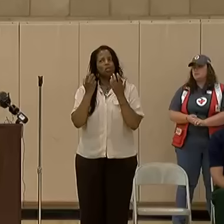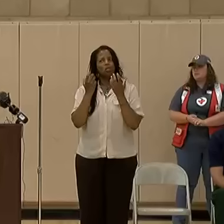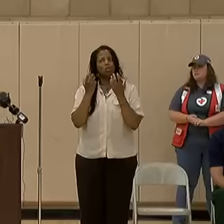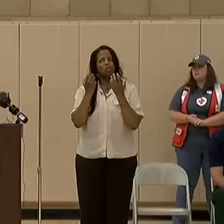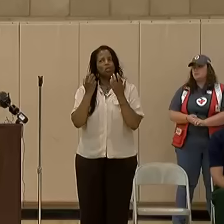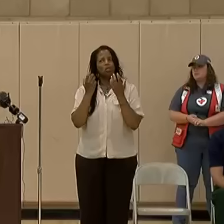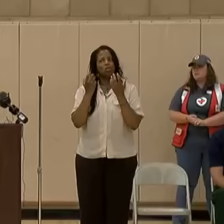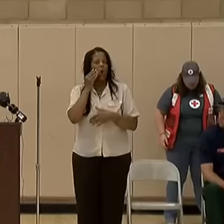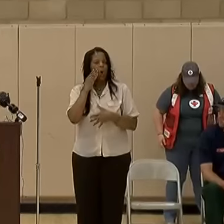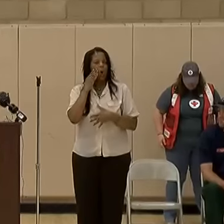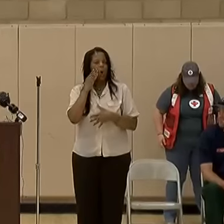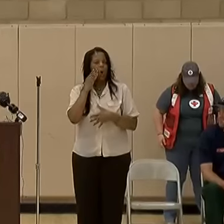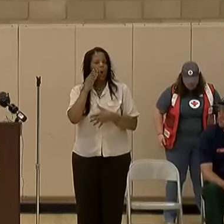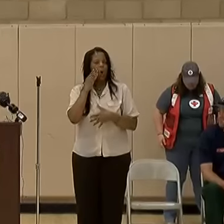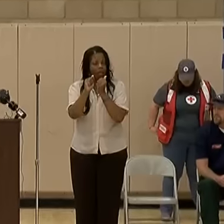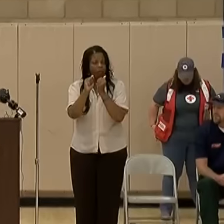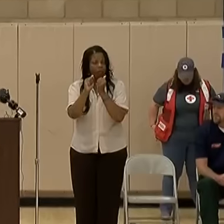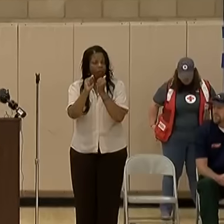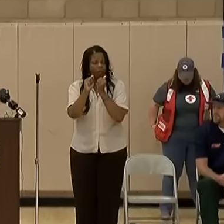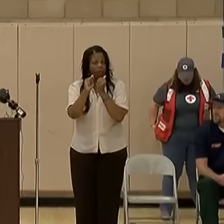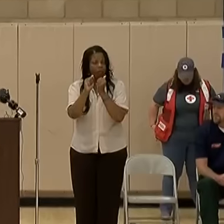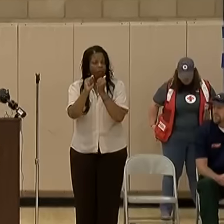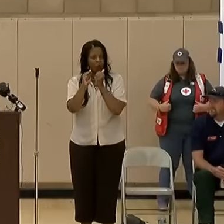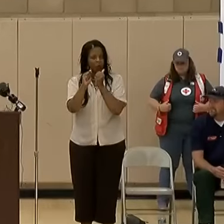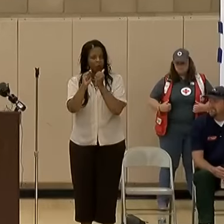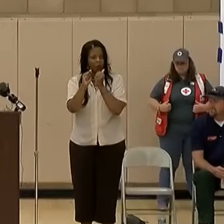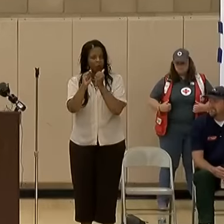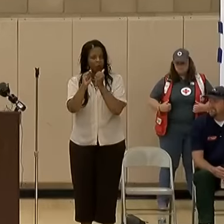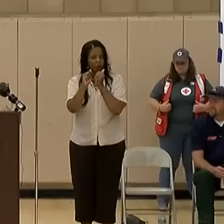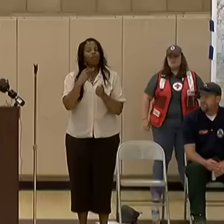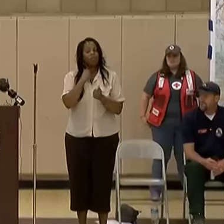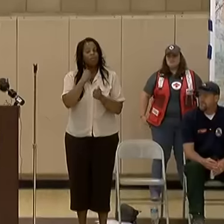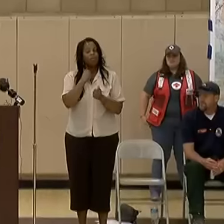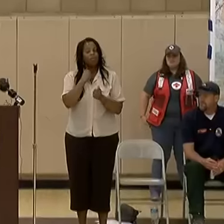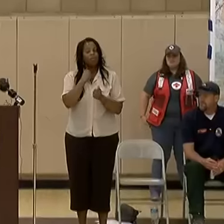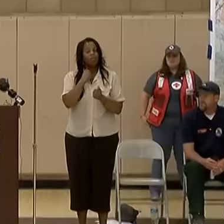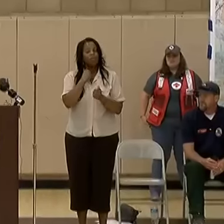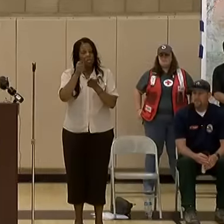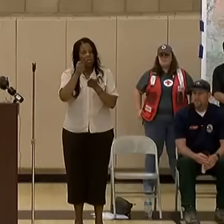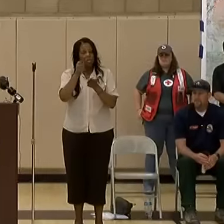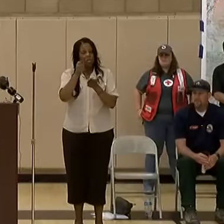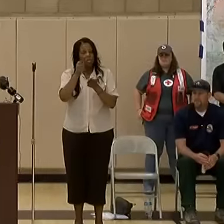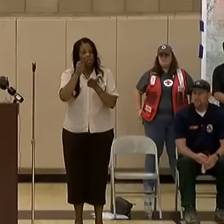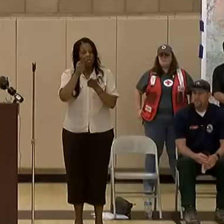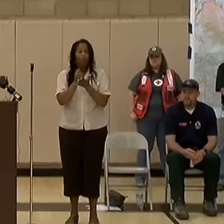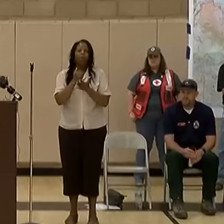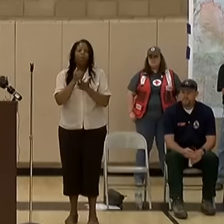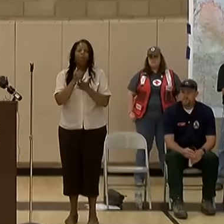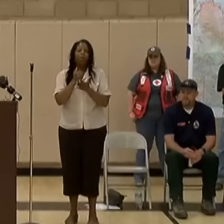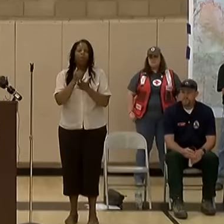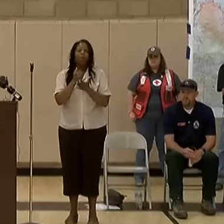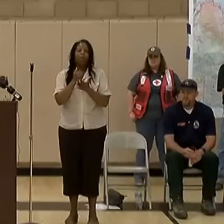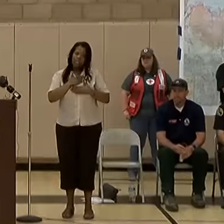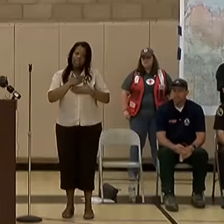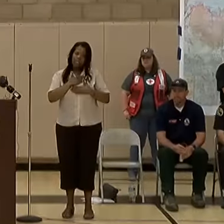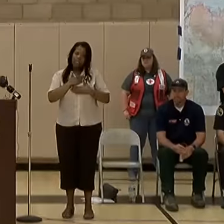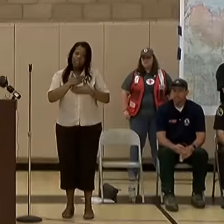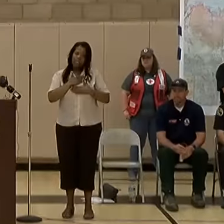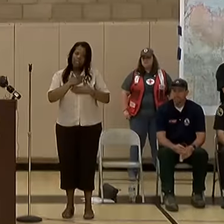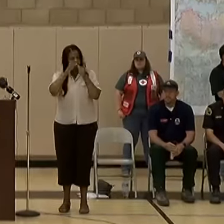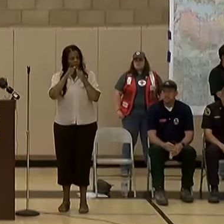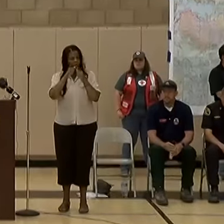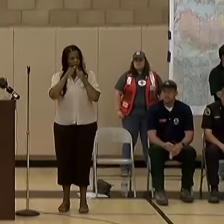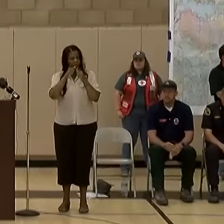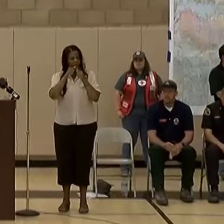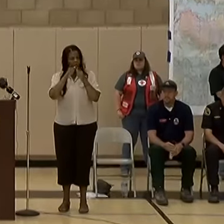been damaged or destroyed, so they are going to be the ones that need your help. Please keep them in your your mind if you're going to make a donation.